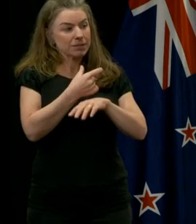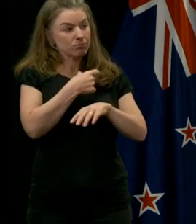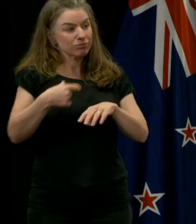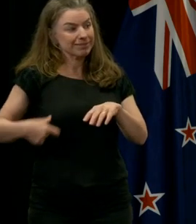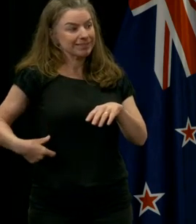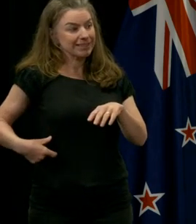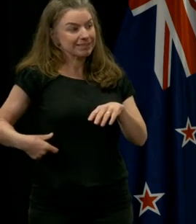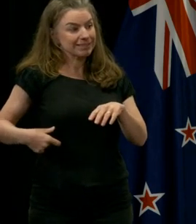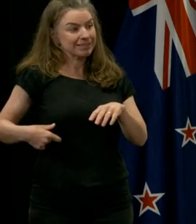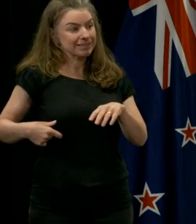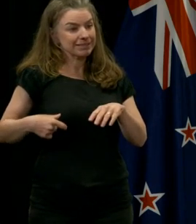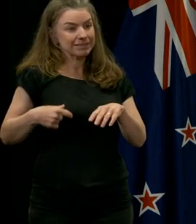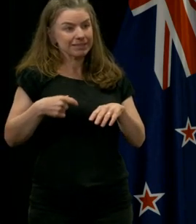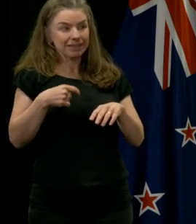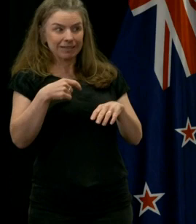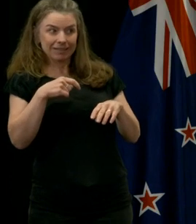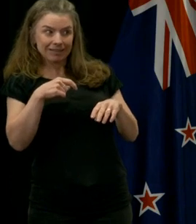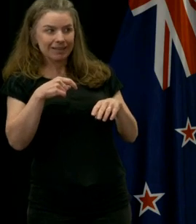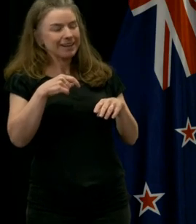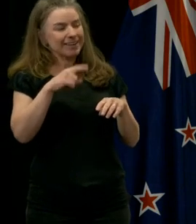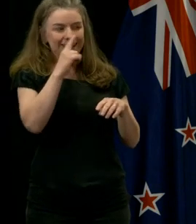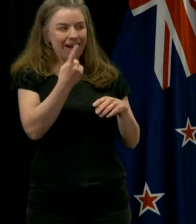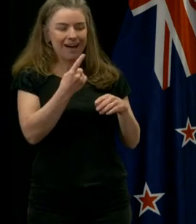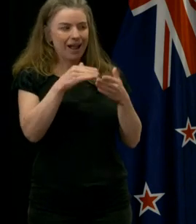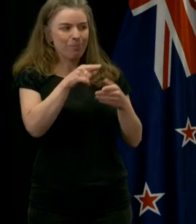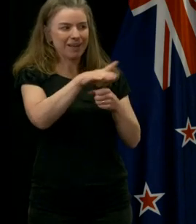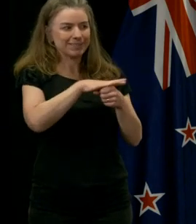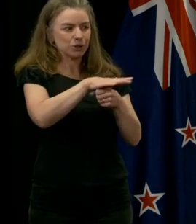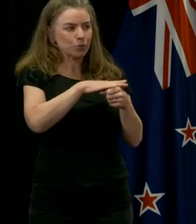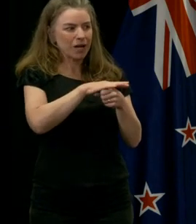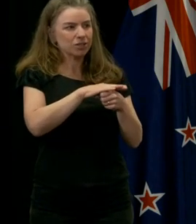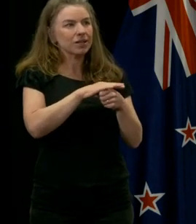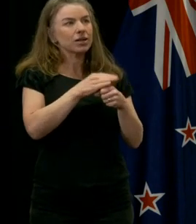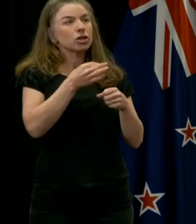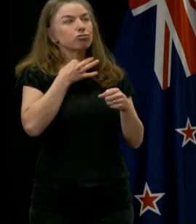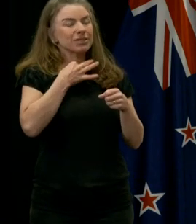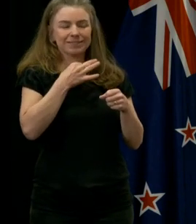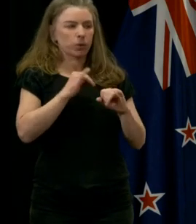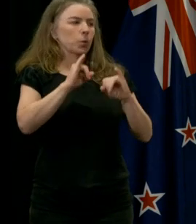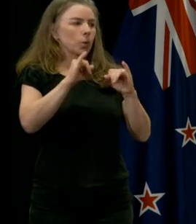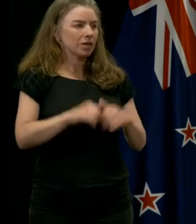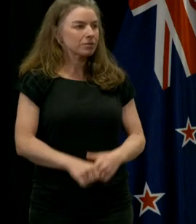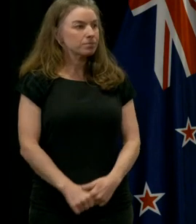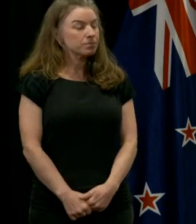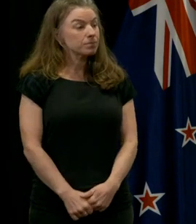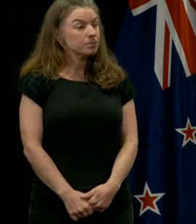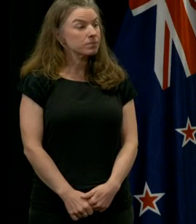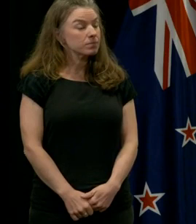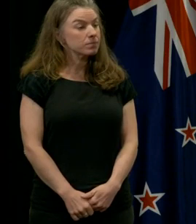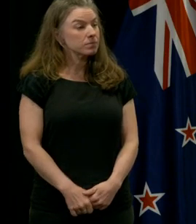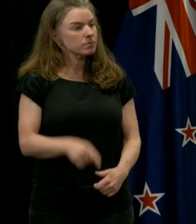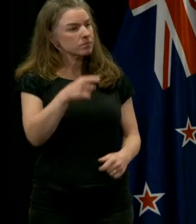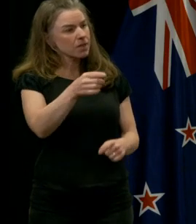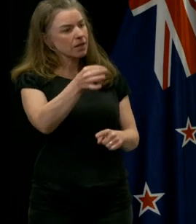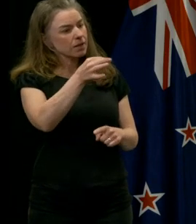and stop wider spread. So those are issues we are working through now. On the business finance scheme, how did